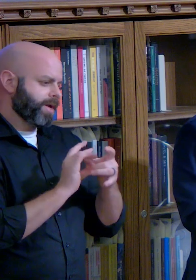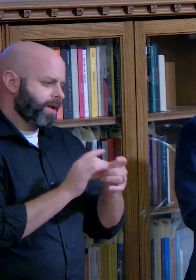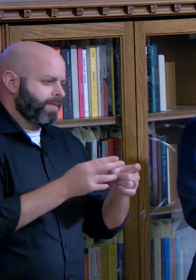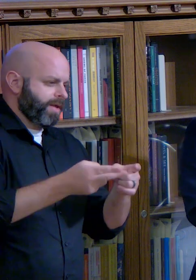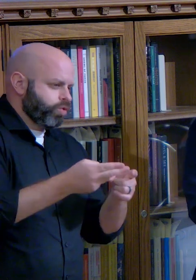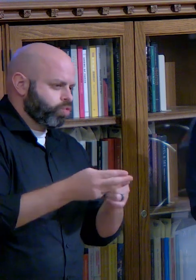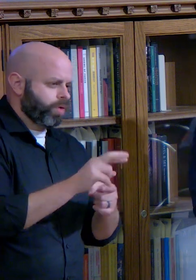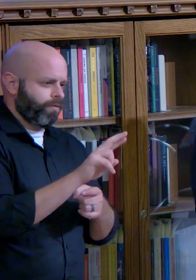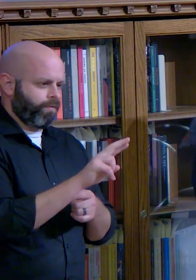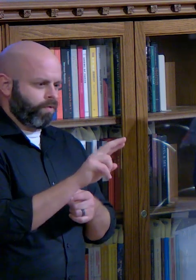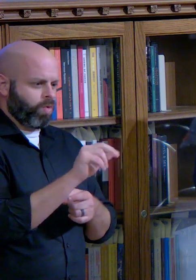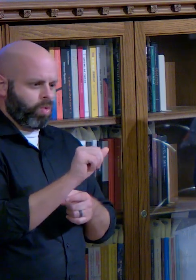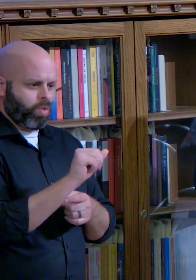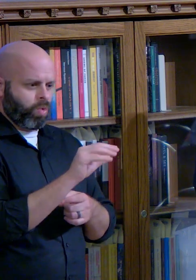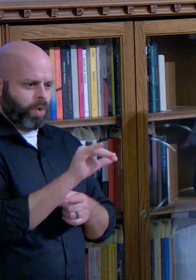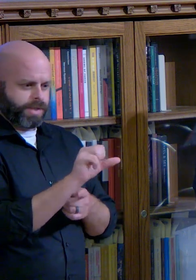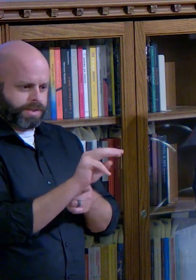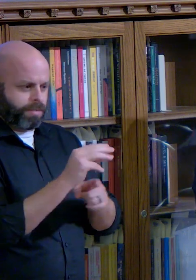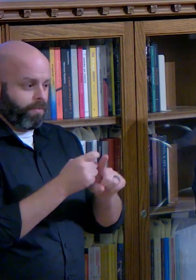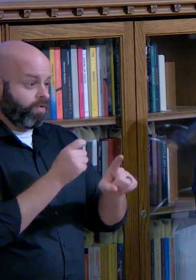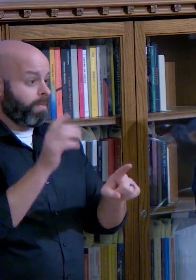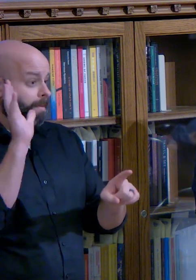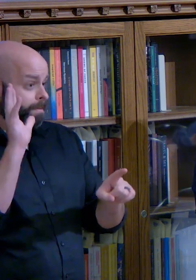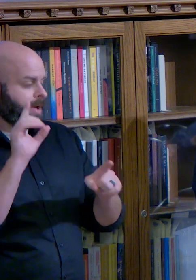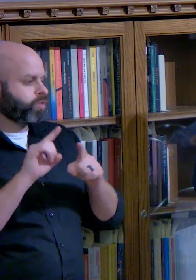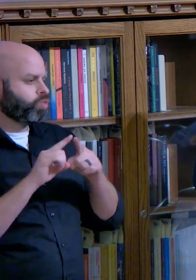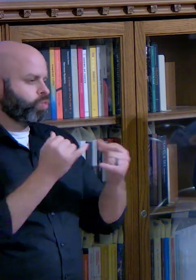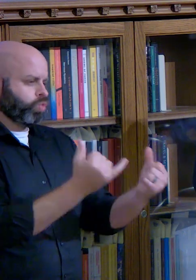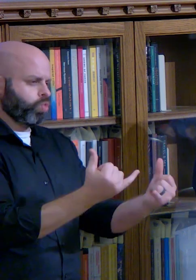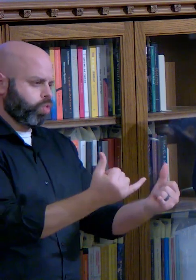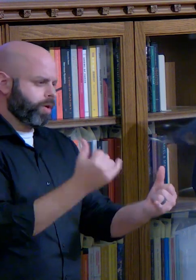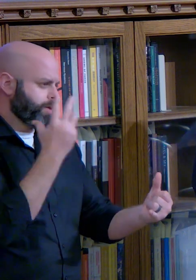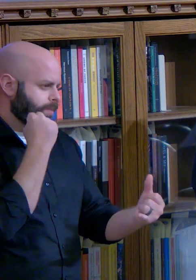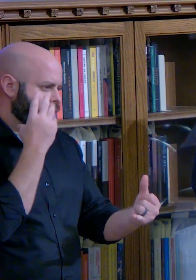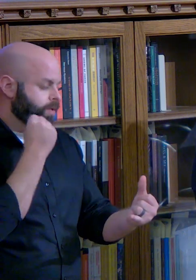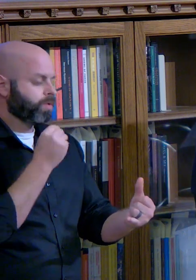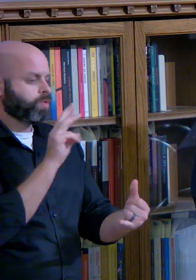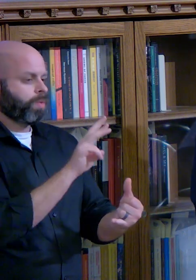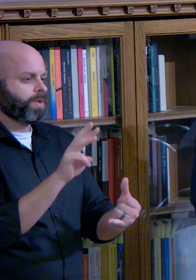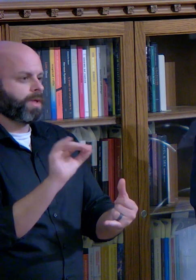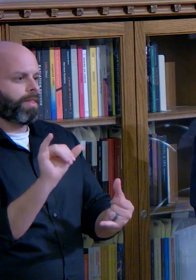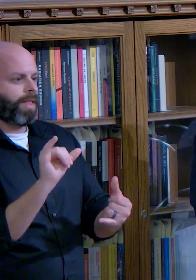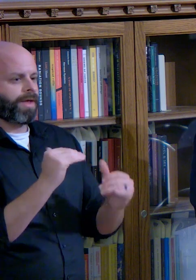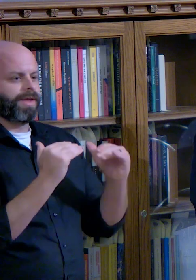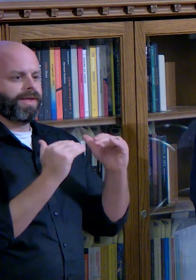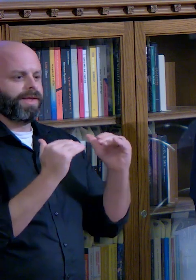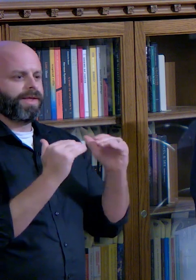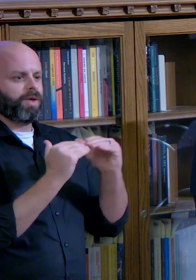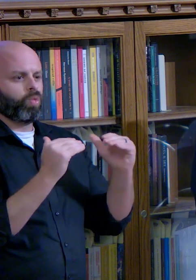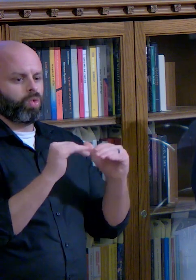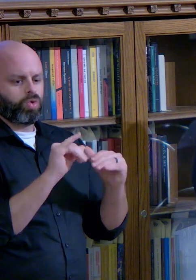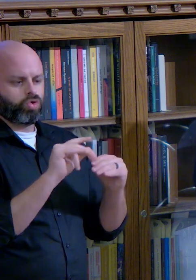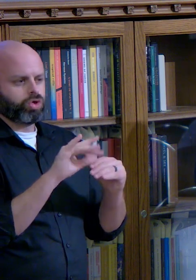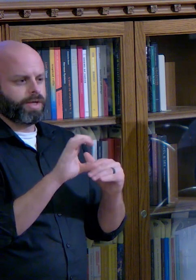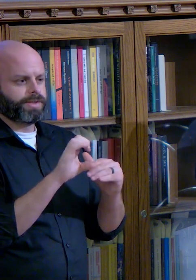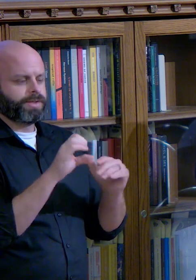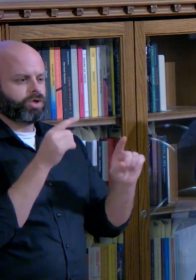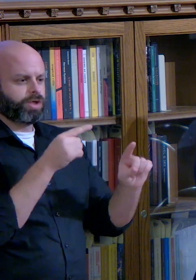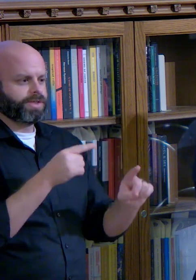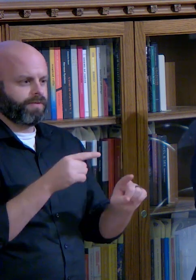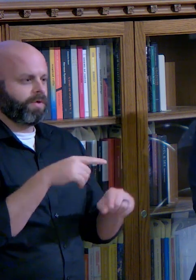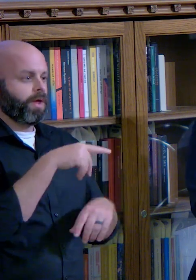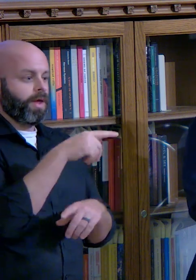racism from their past to the current experiences so websites like the Equal justice initiative pen